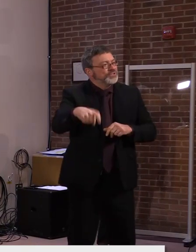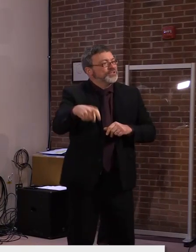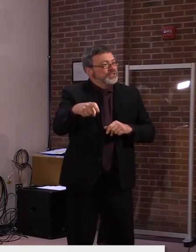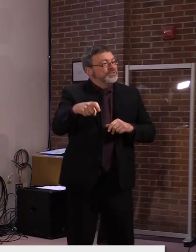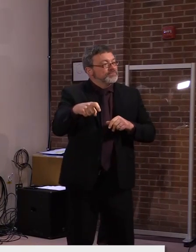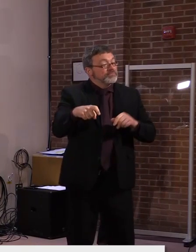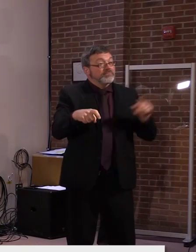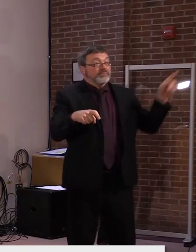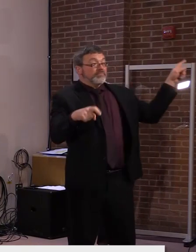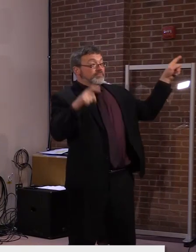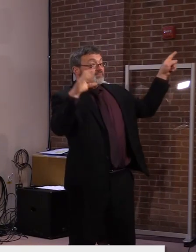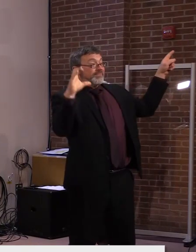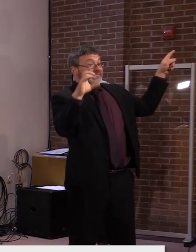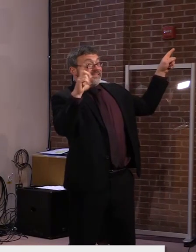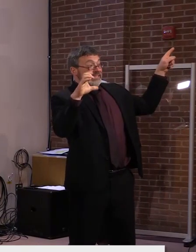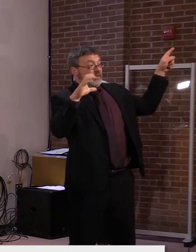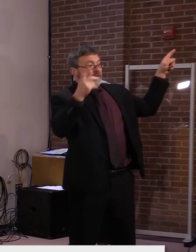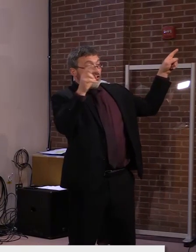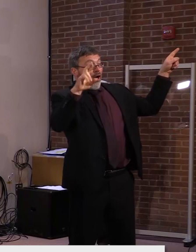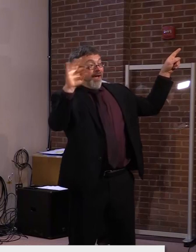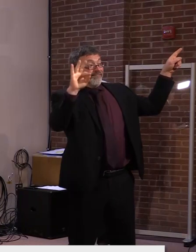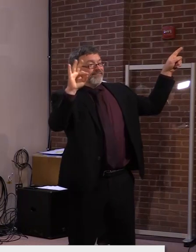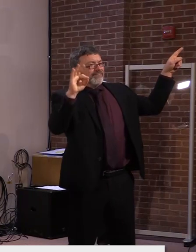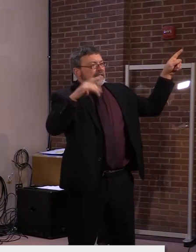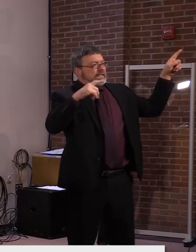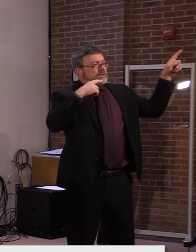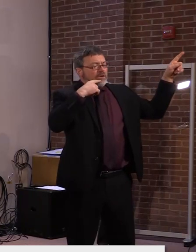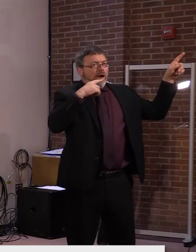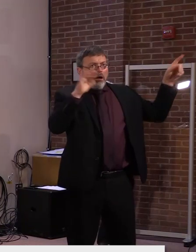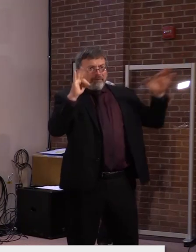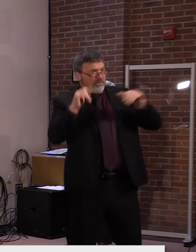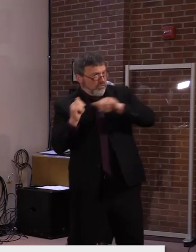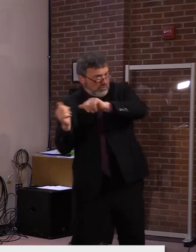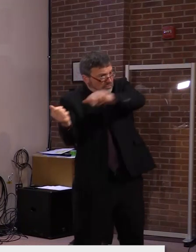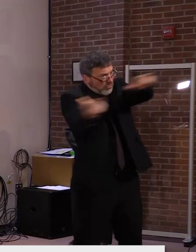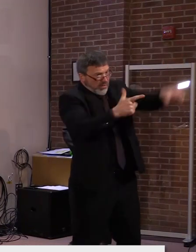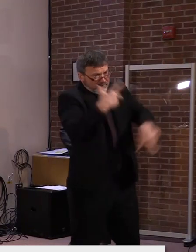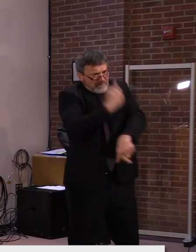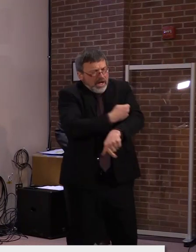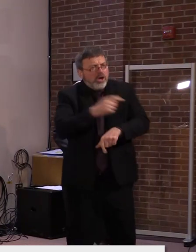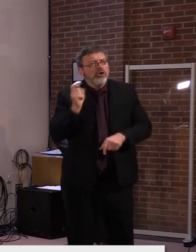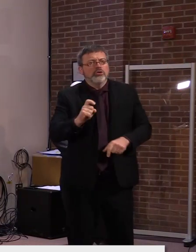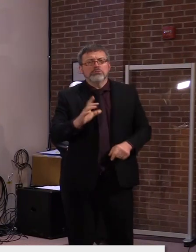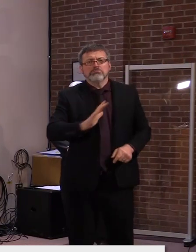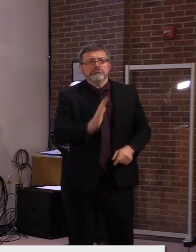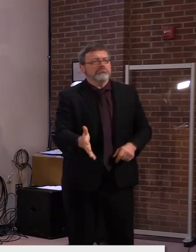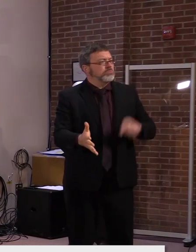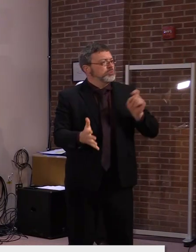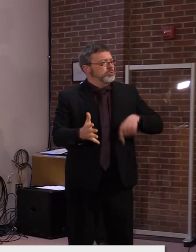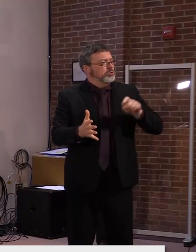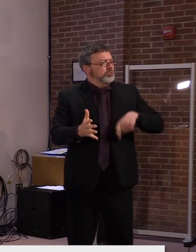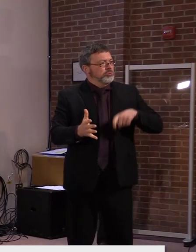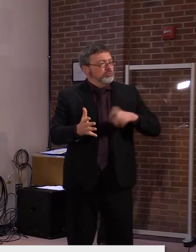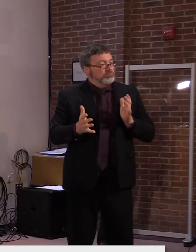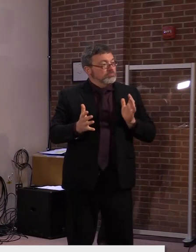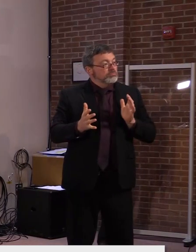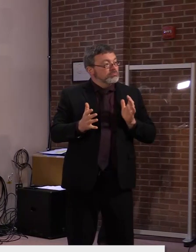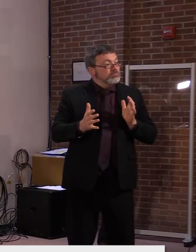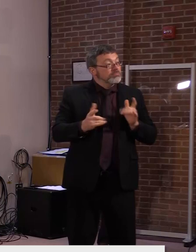is vaccinated, you shouldn't have to worry. Second, use testing